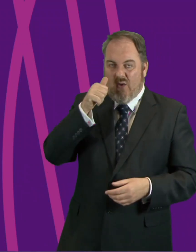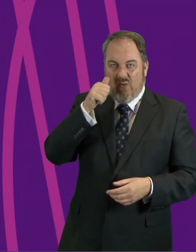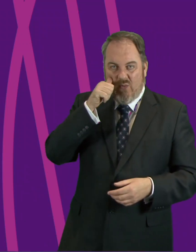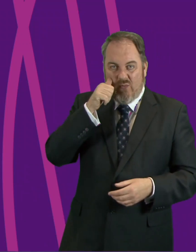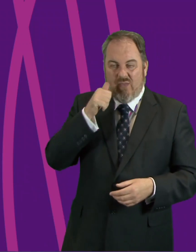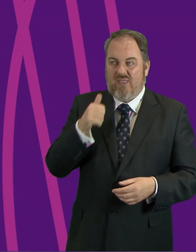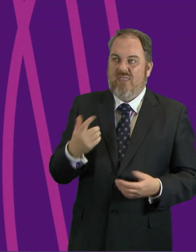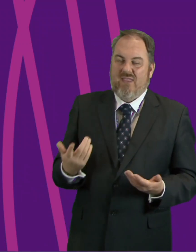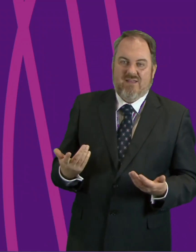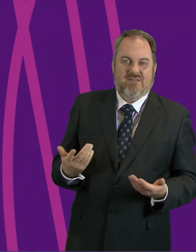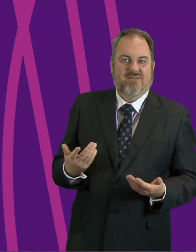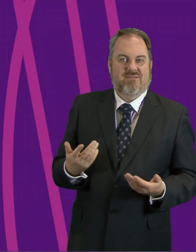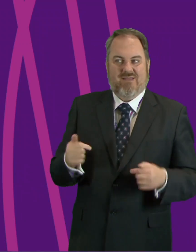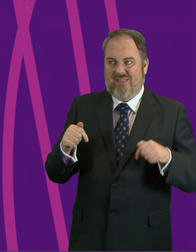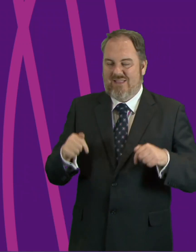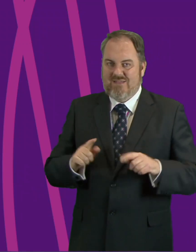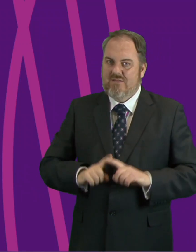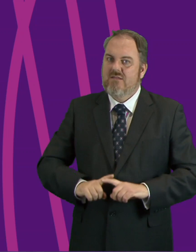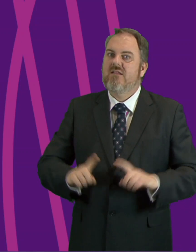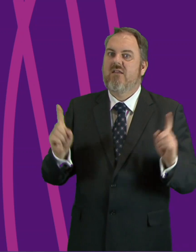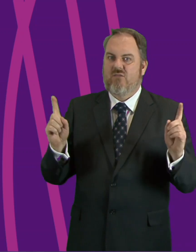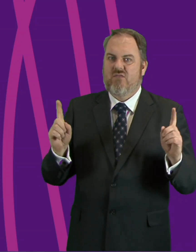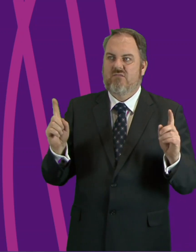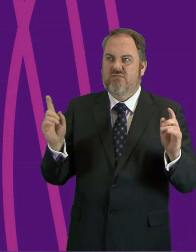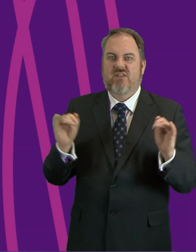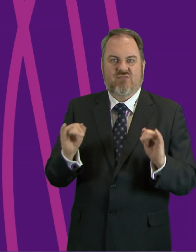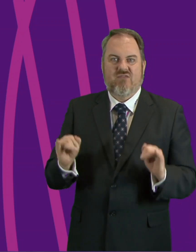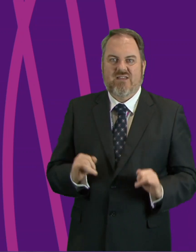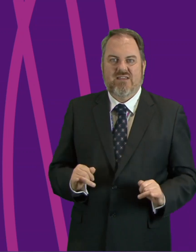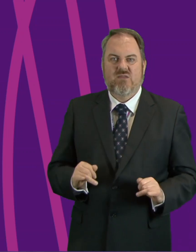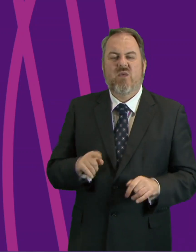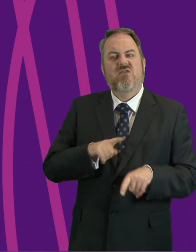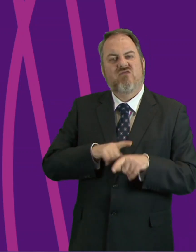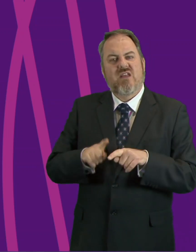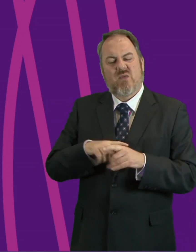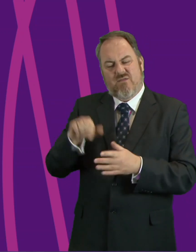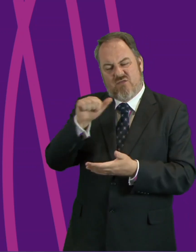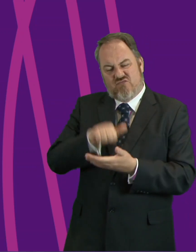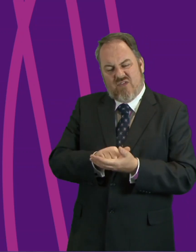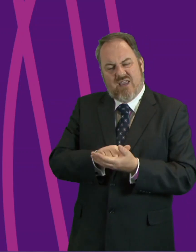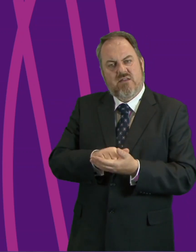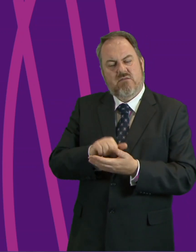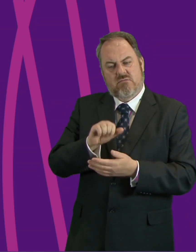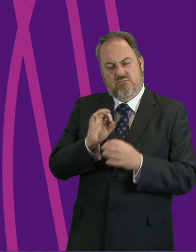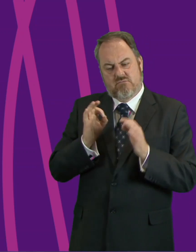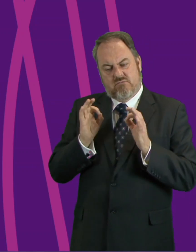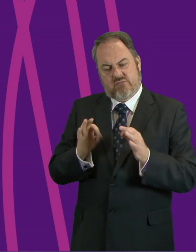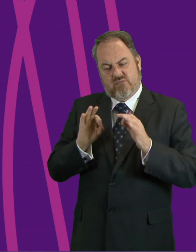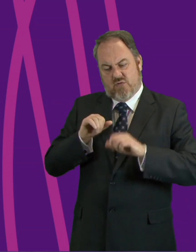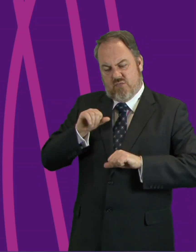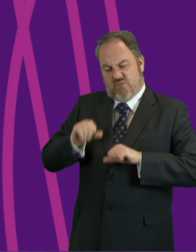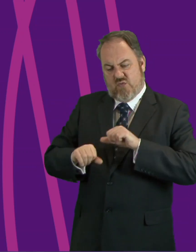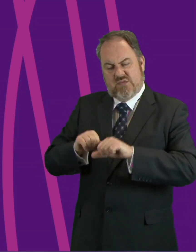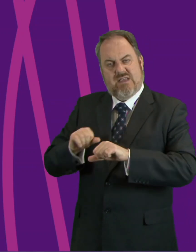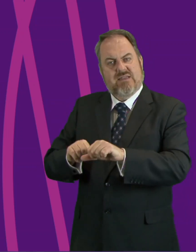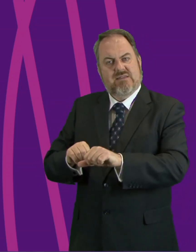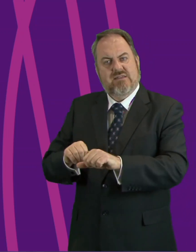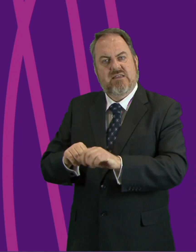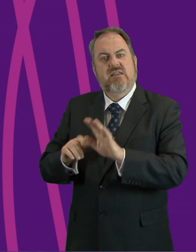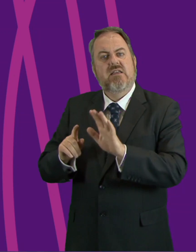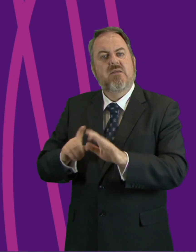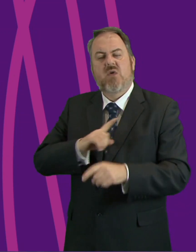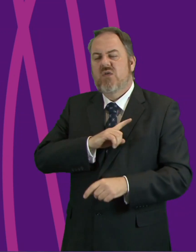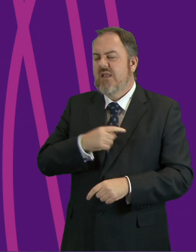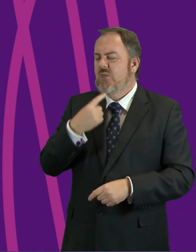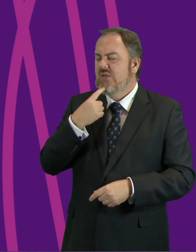the balance is trying to make sure that there is some due process and good governance around applications, so that we're not getting, I'm not suggesting people